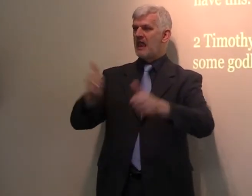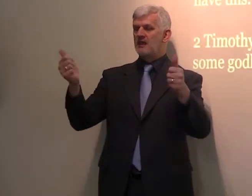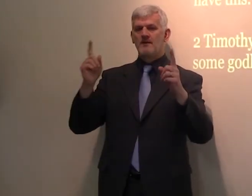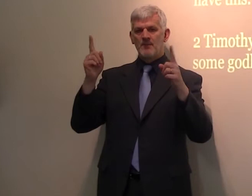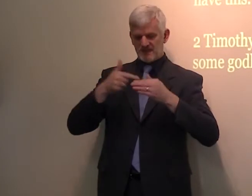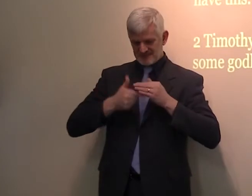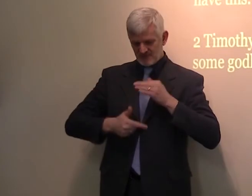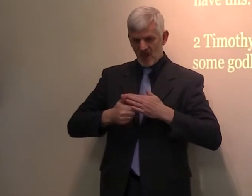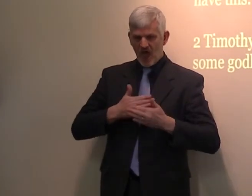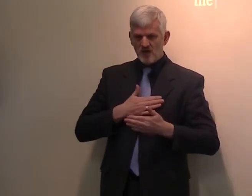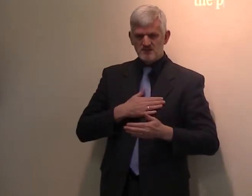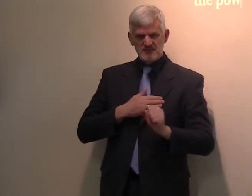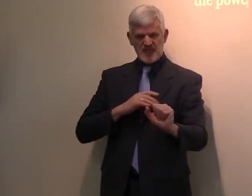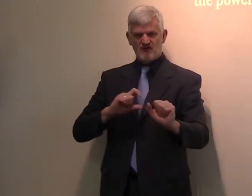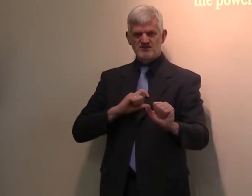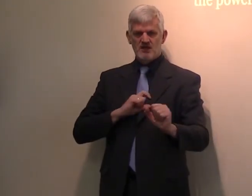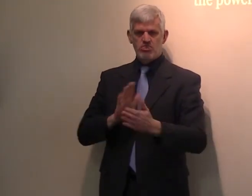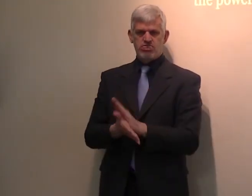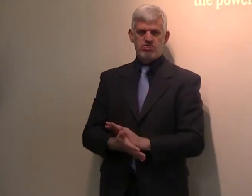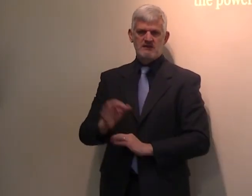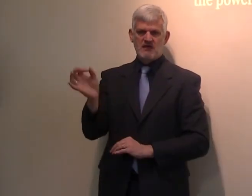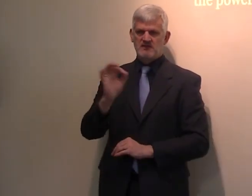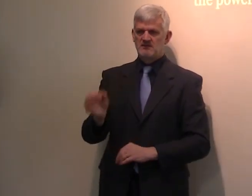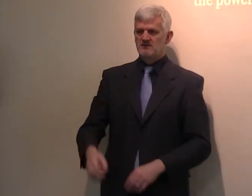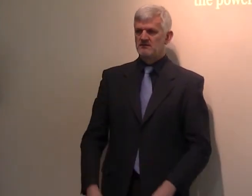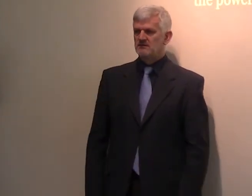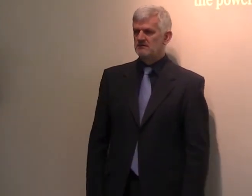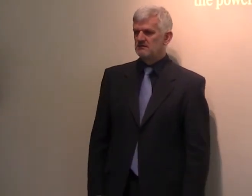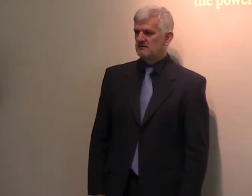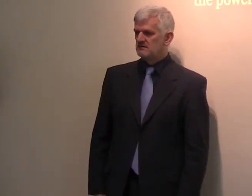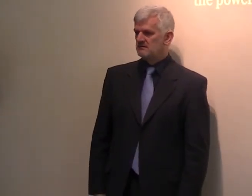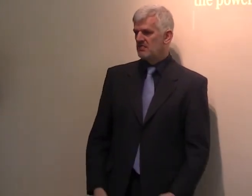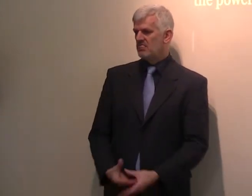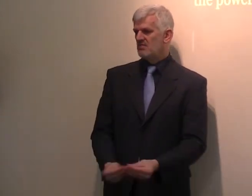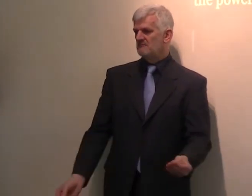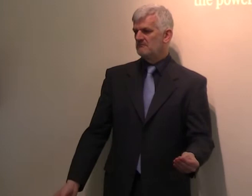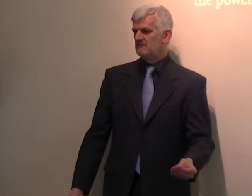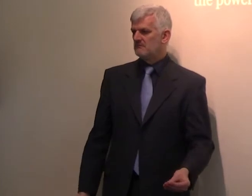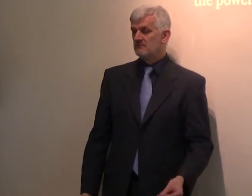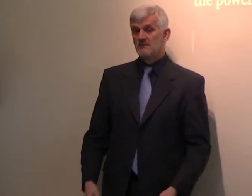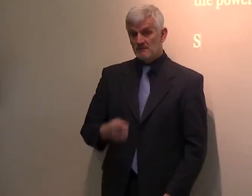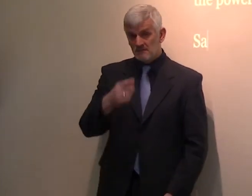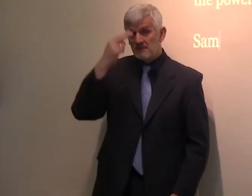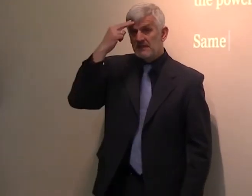there, the character, nothing. It is all vain. They have a name, but they were like a junk